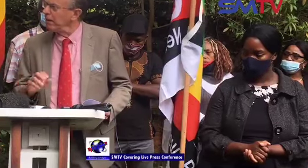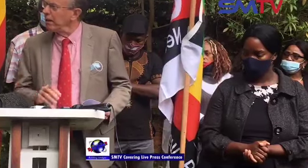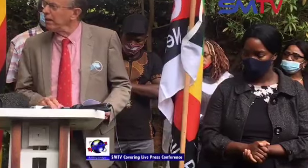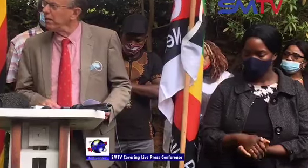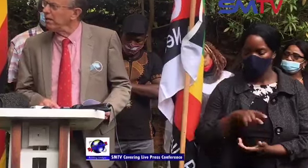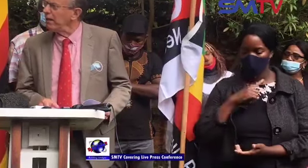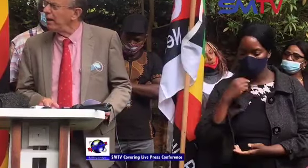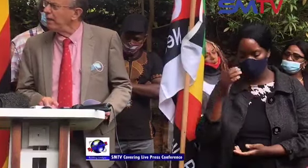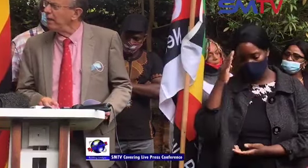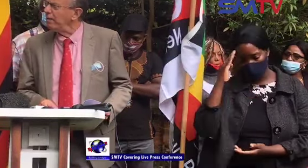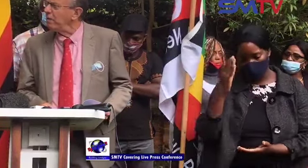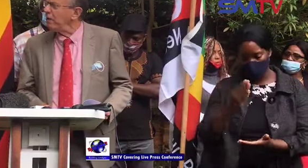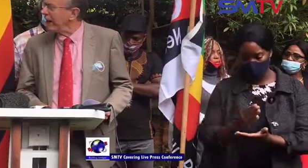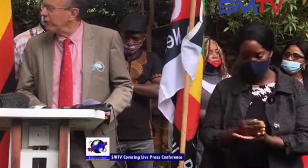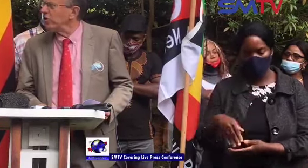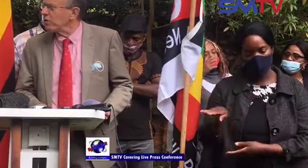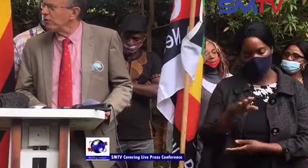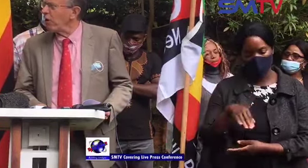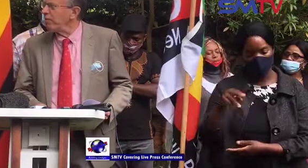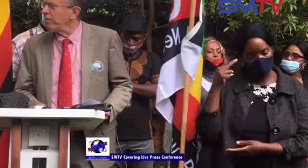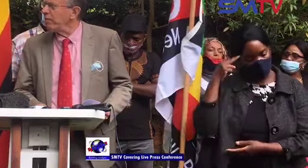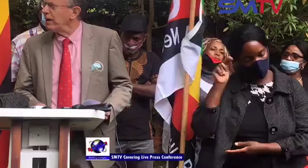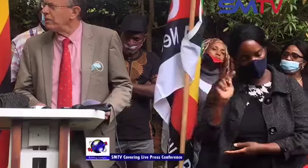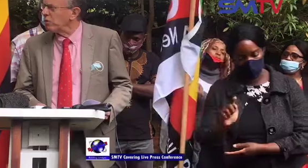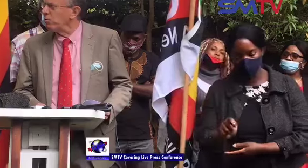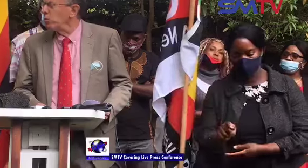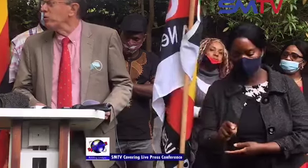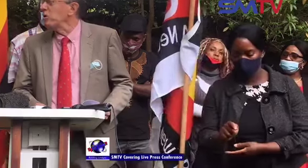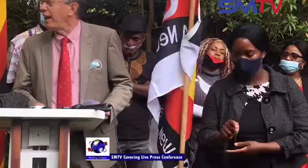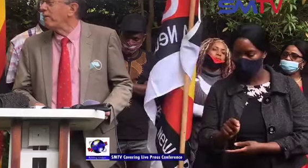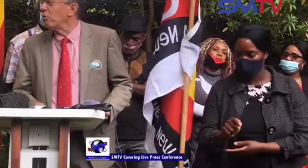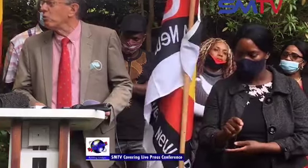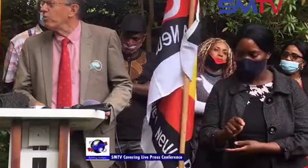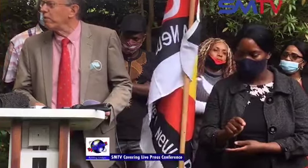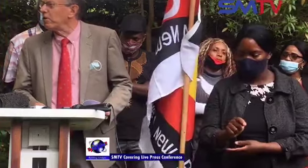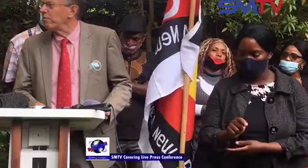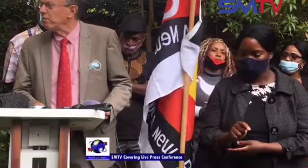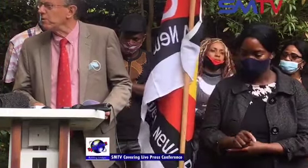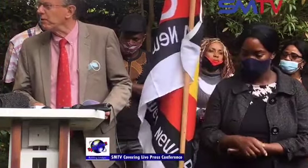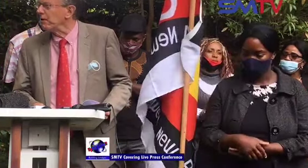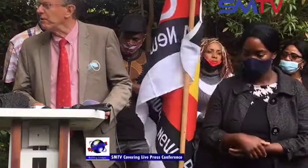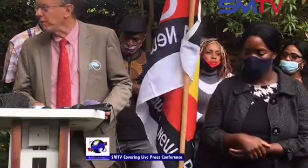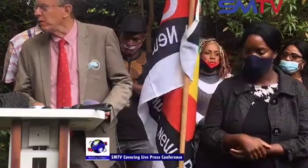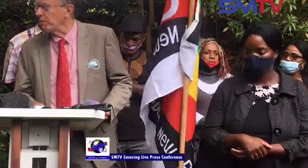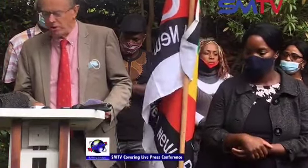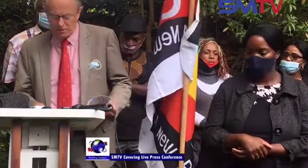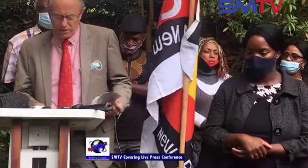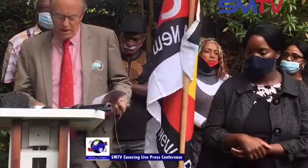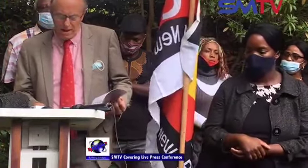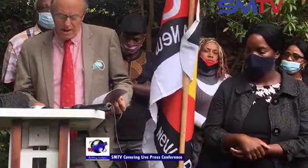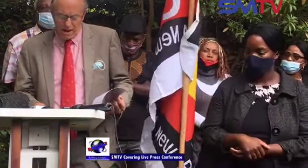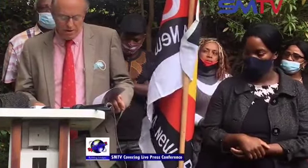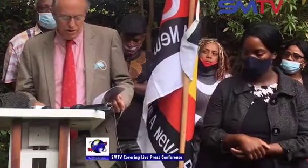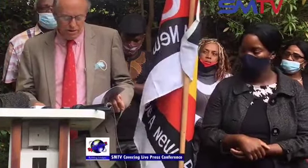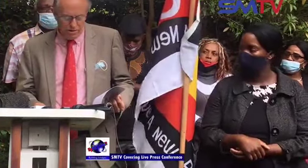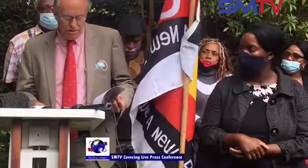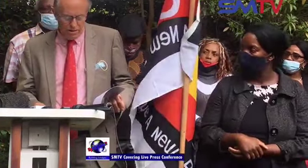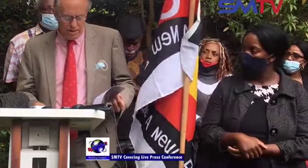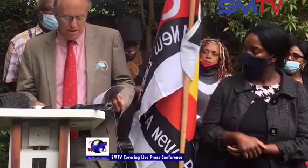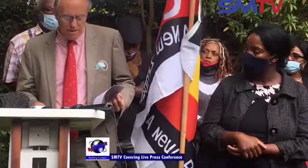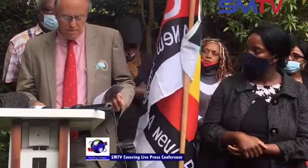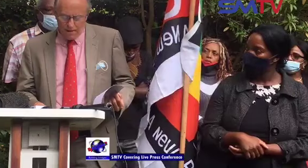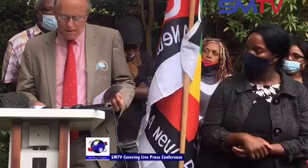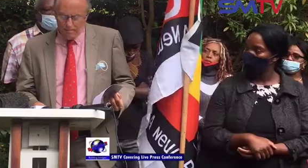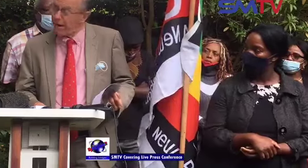minimal amount of donations from our supporters and, of course, membership subscription. During